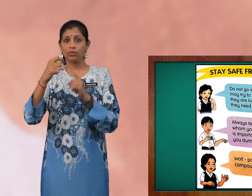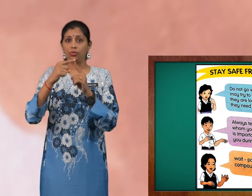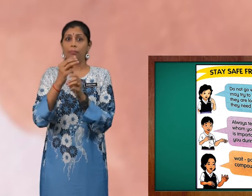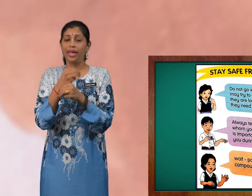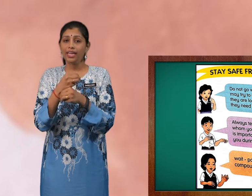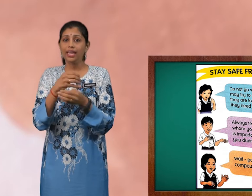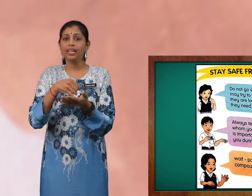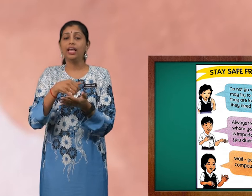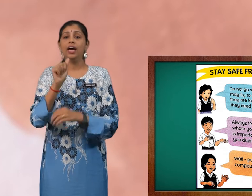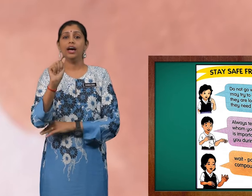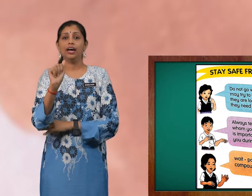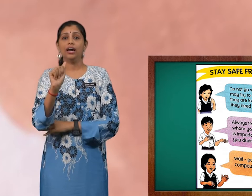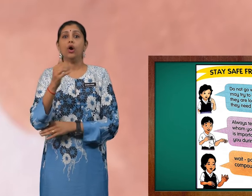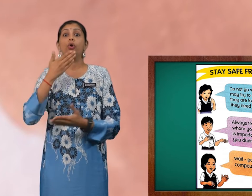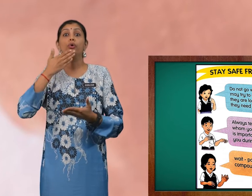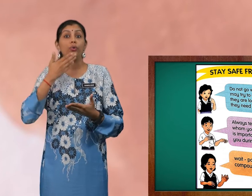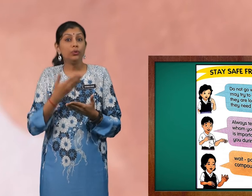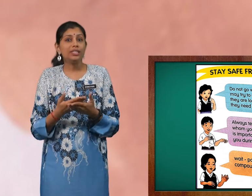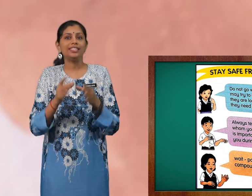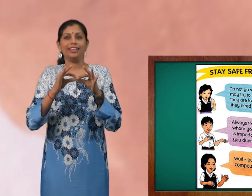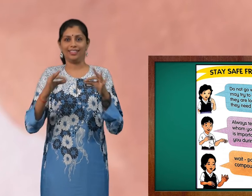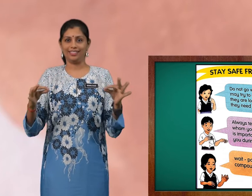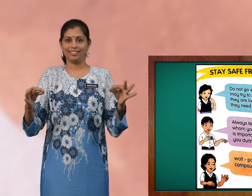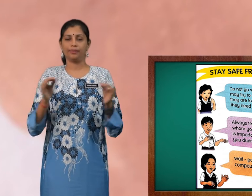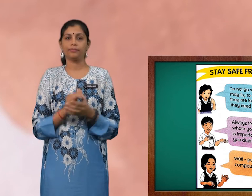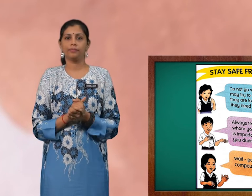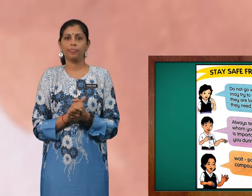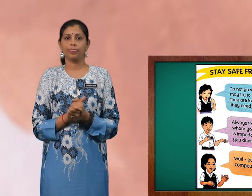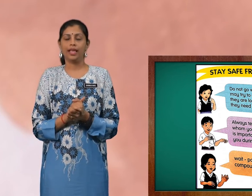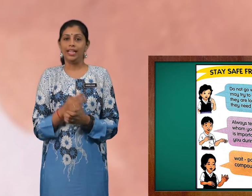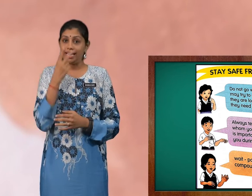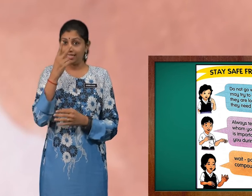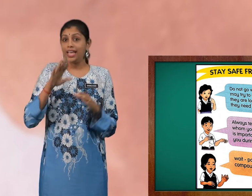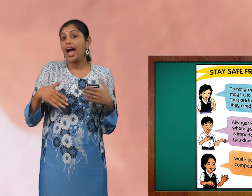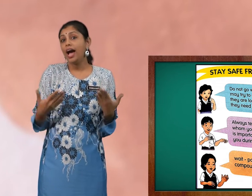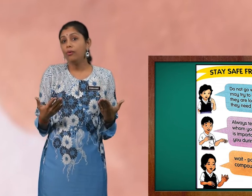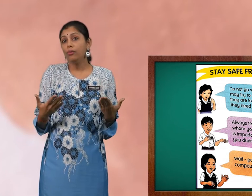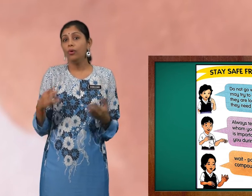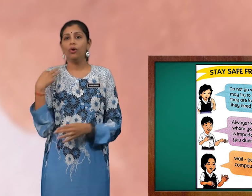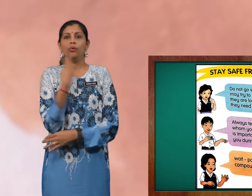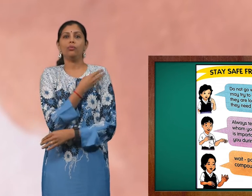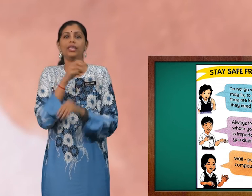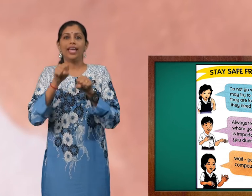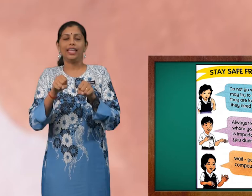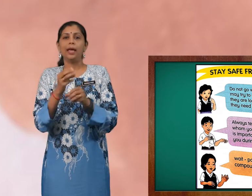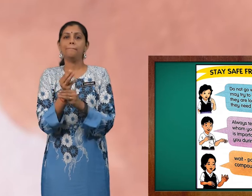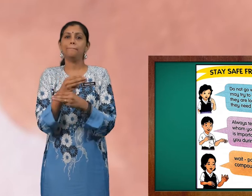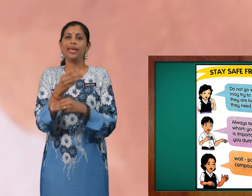to make it a good sentence. Let's see how we can make